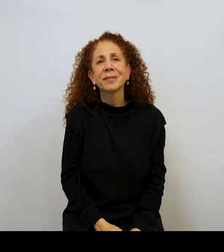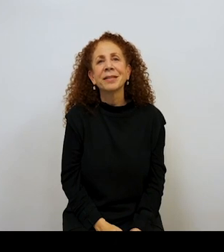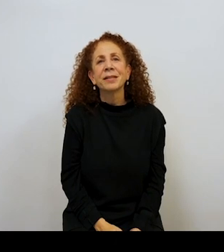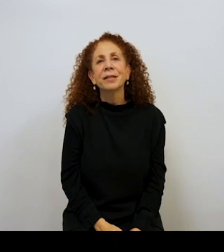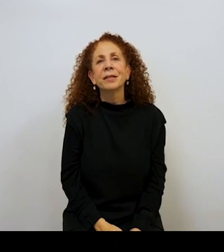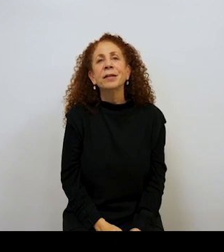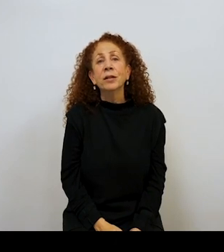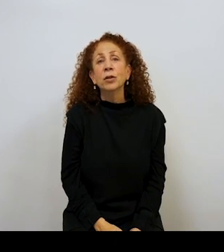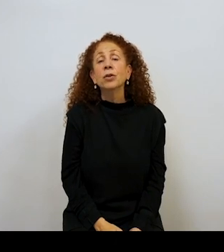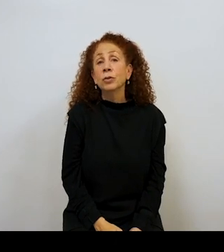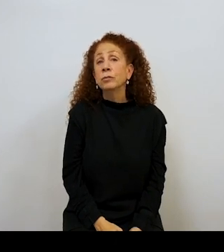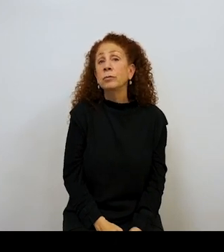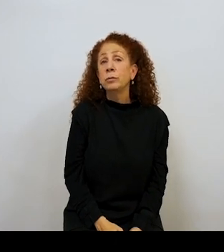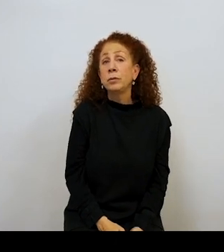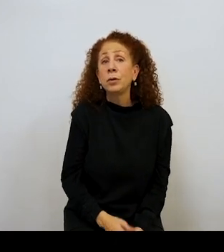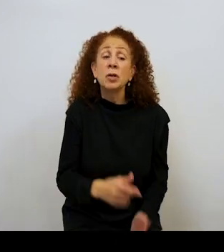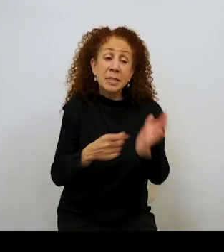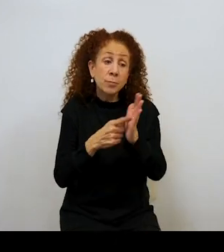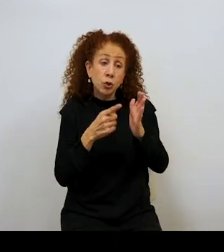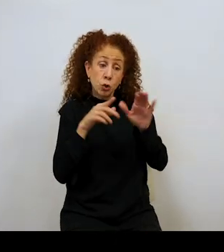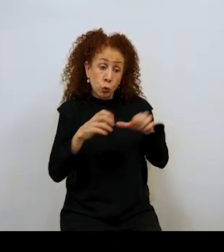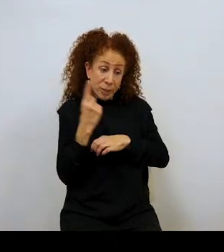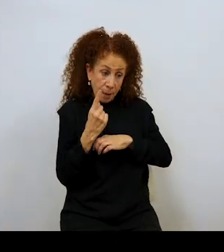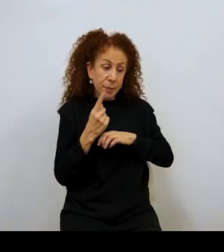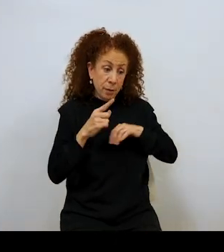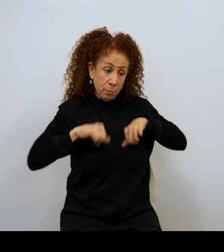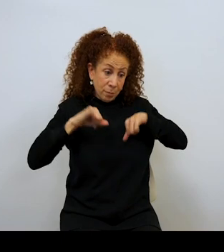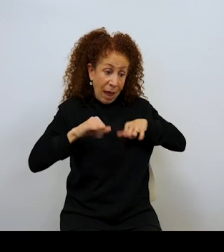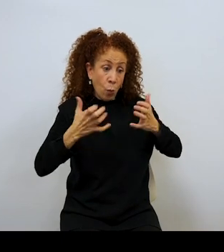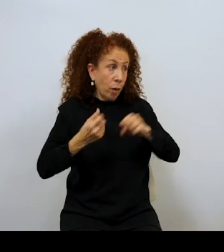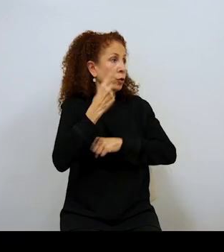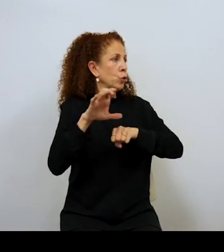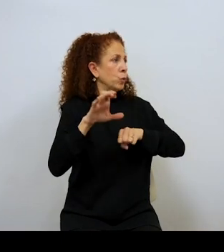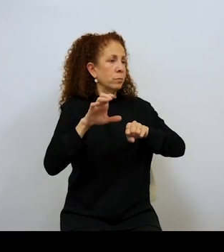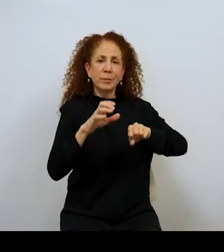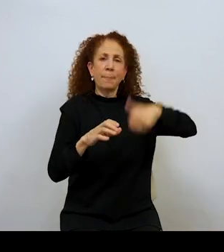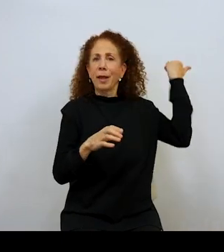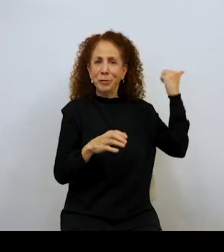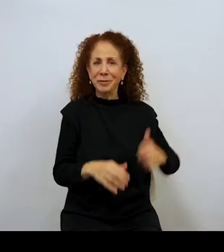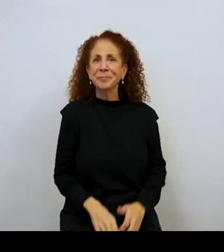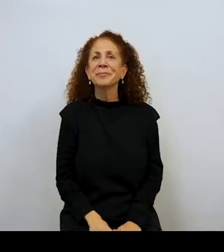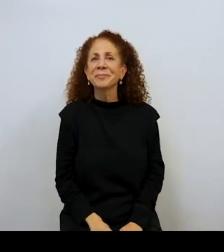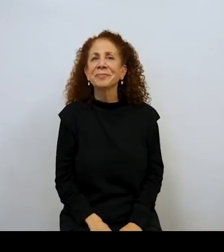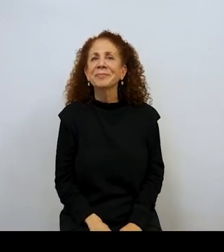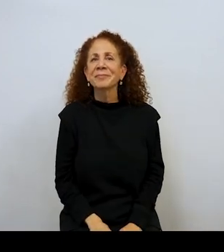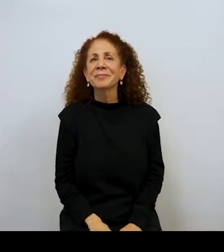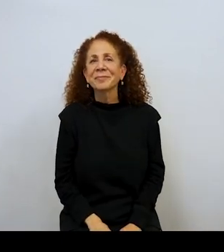a certain amount of time, and then you want to do something completely different. So then I just went into these